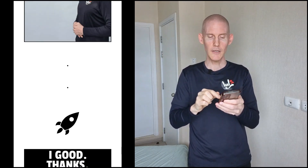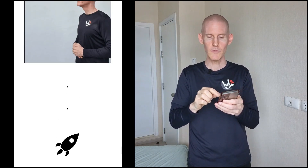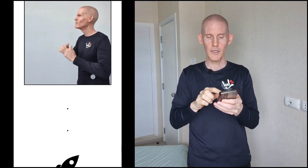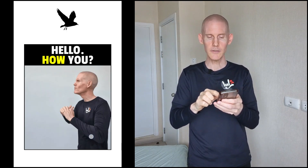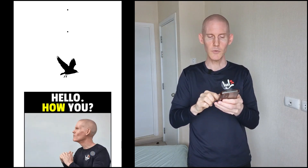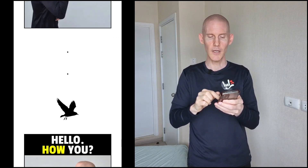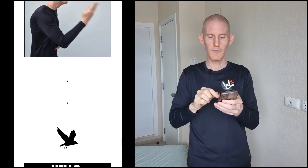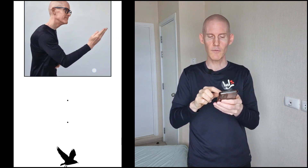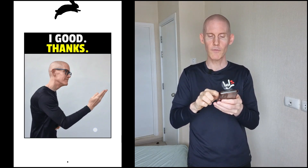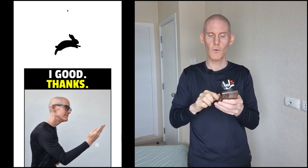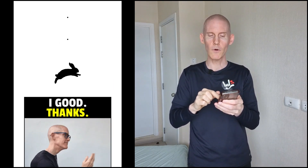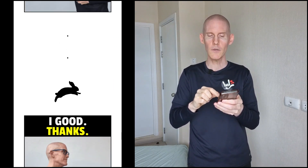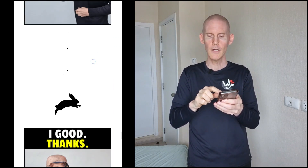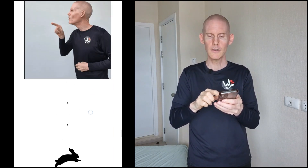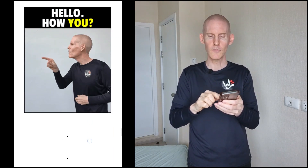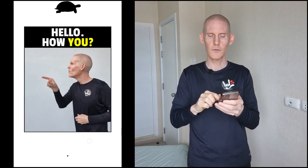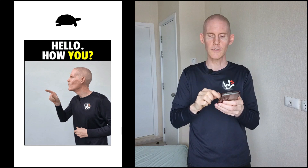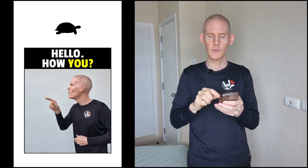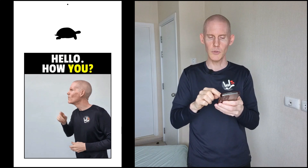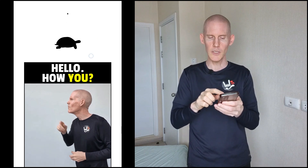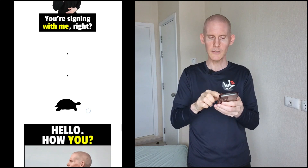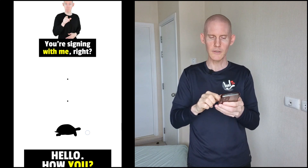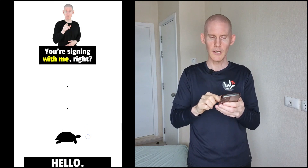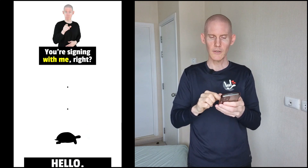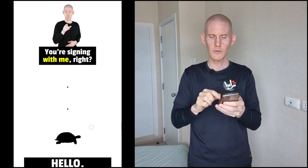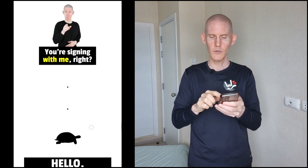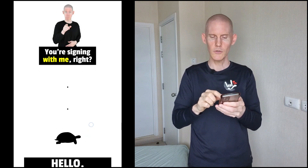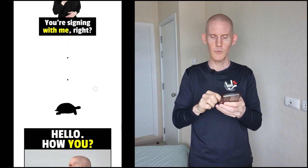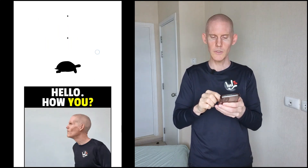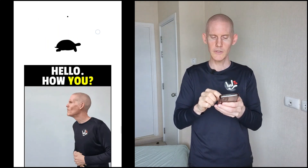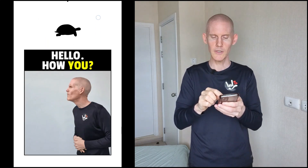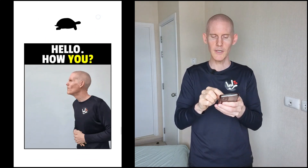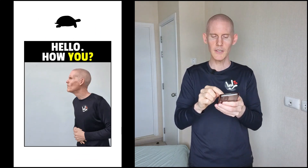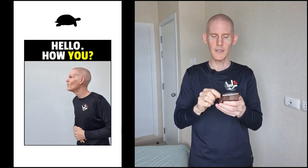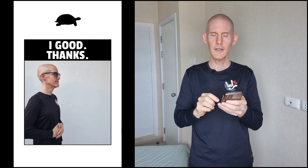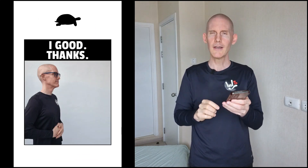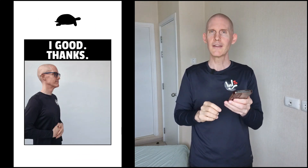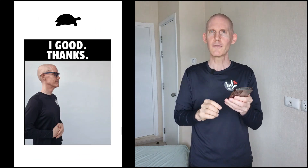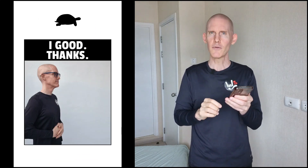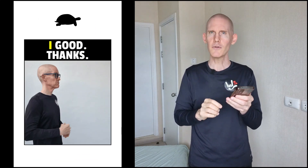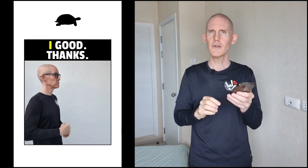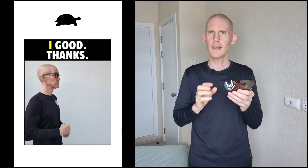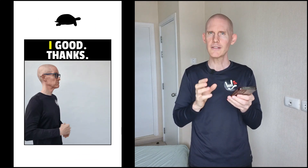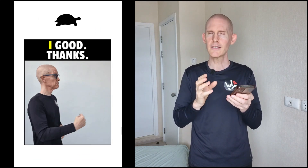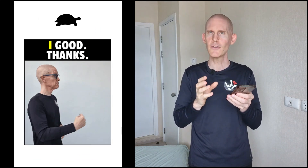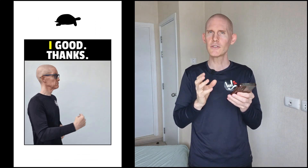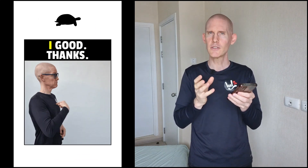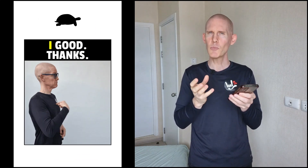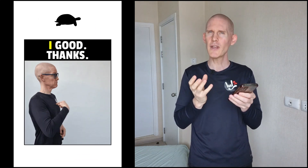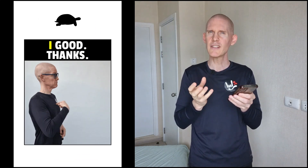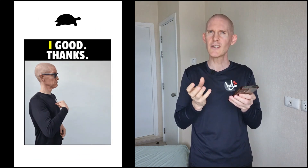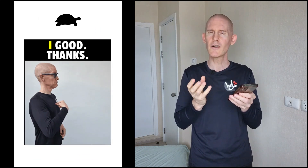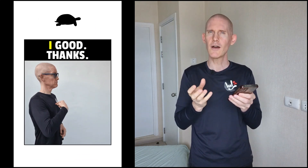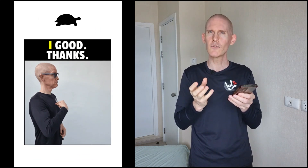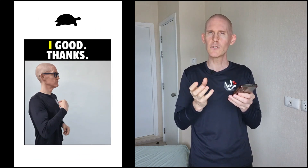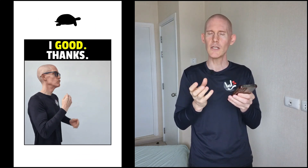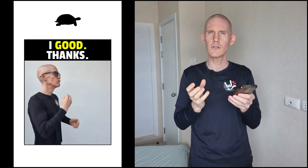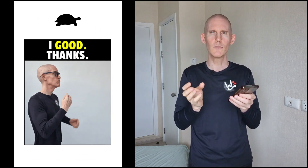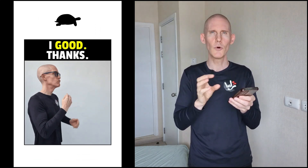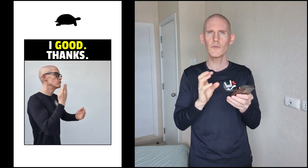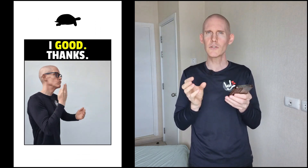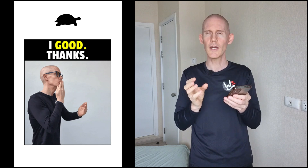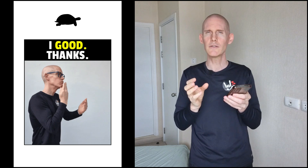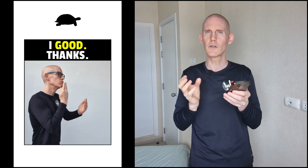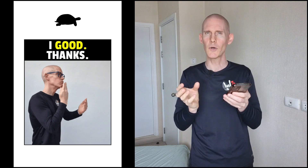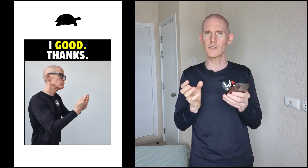but at the end of the lesson we have the 4 different speeds. So you can be signing the full ASL, the simple ASL